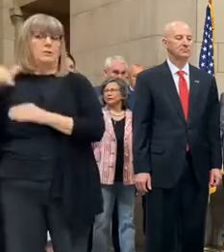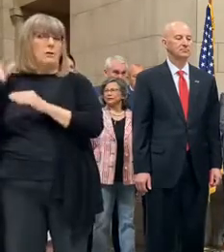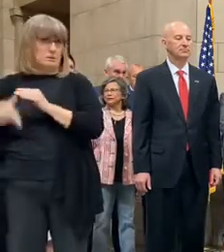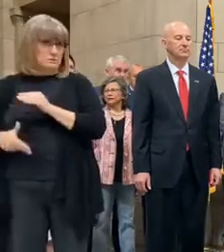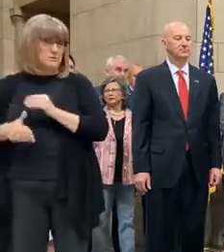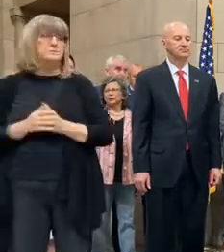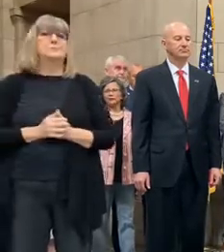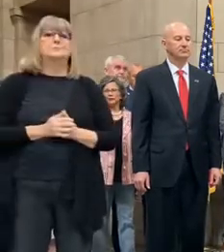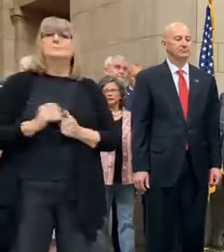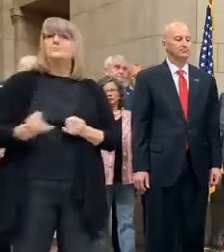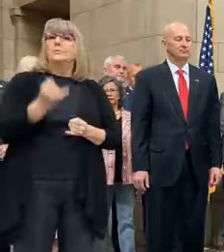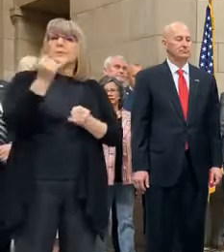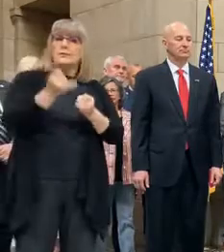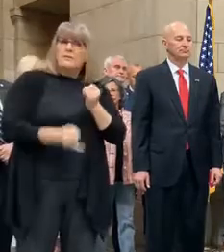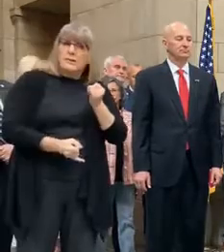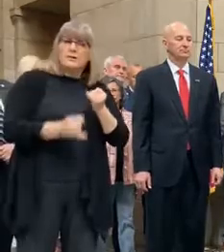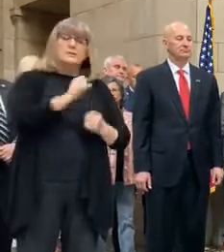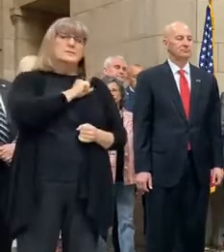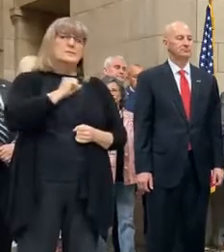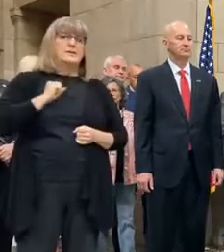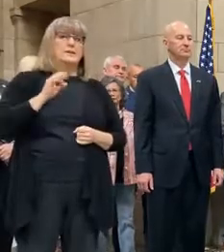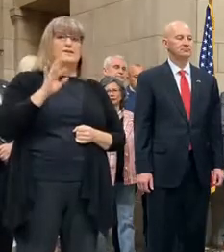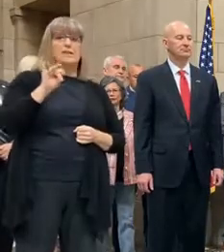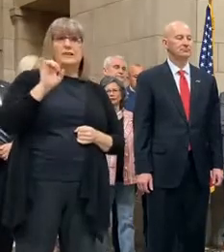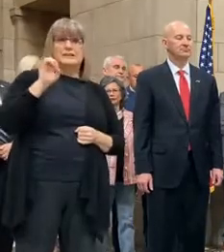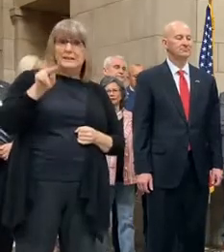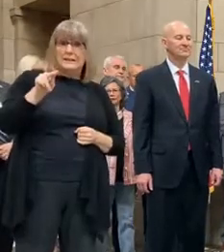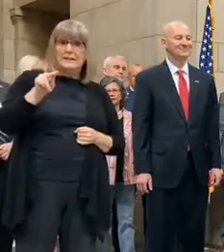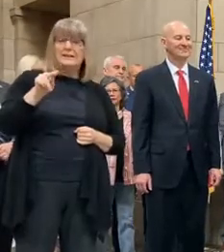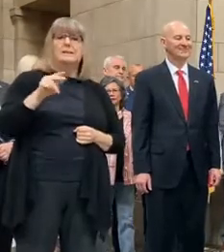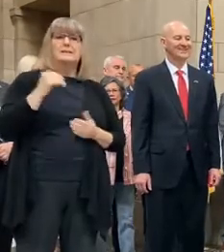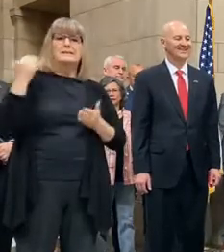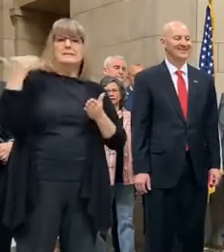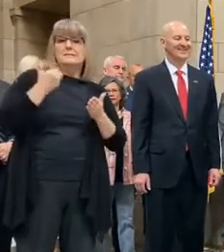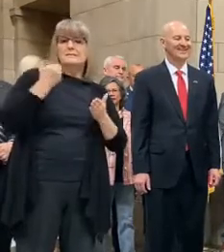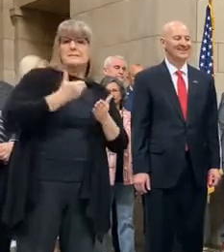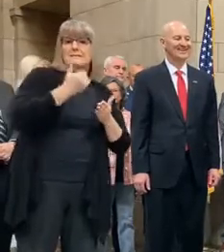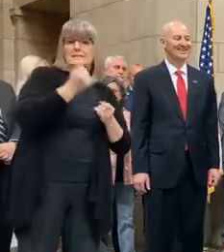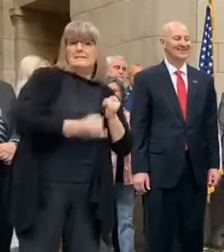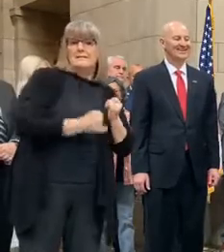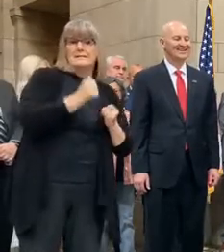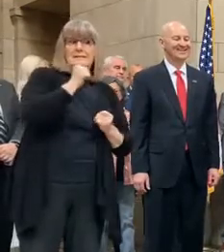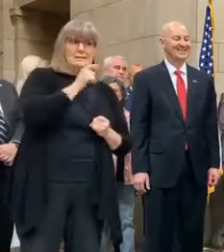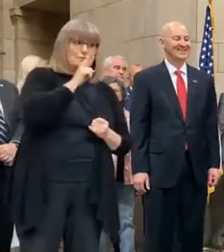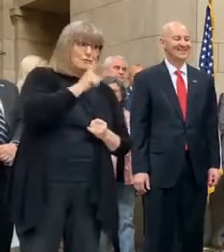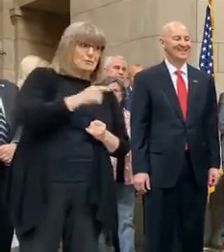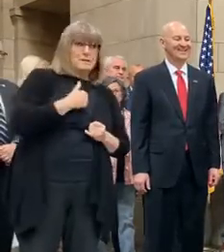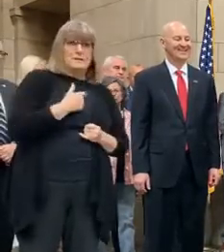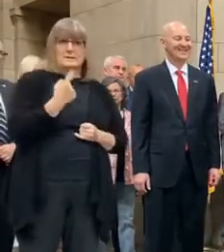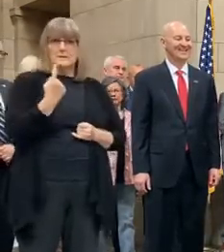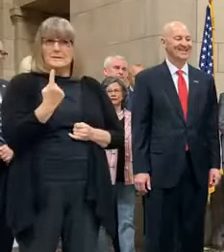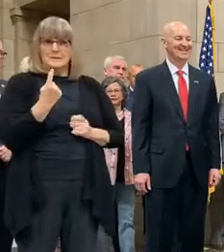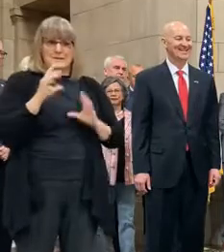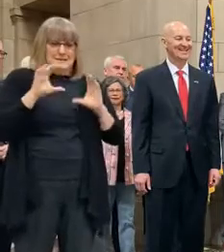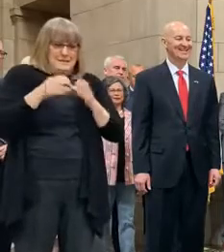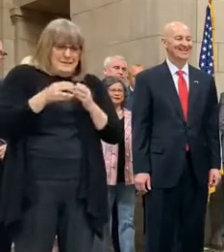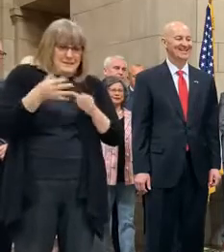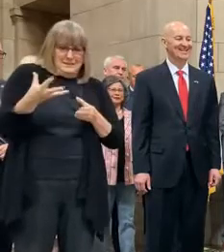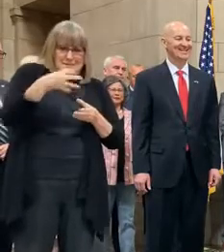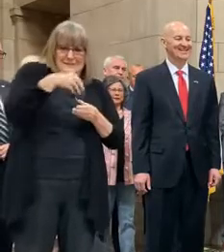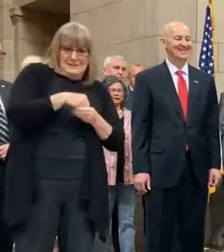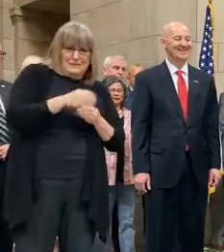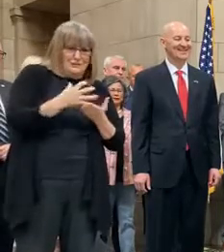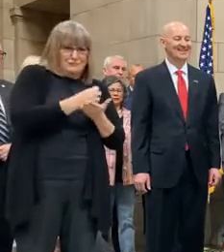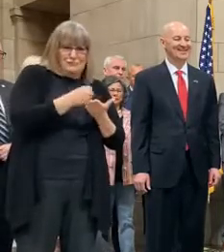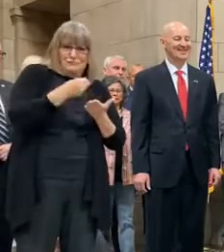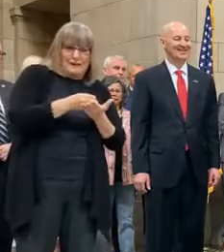cuts. And finally, thanks Senator Friesen, when we got there to the end and didn't know, we had this one package left in the Revenue